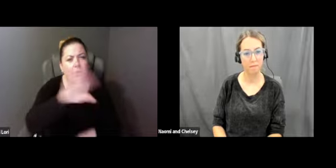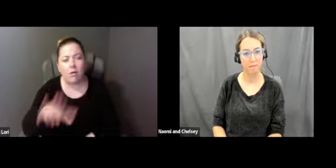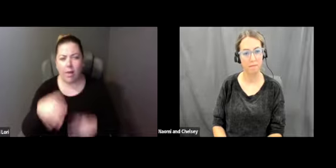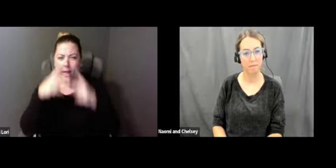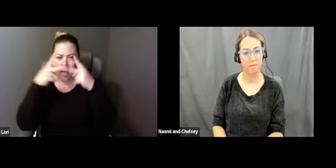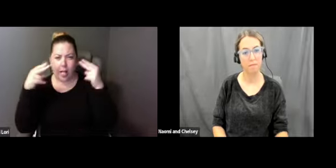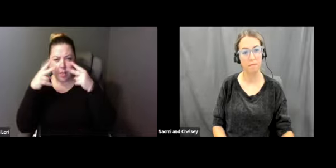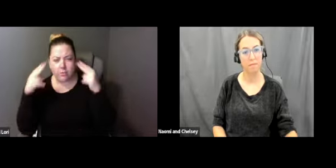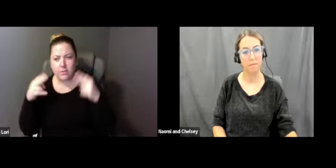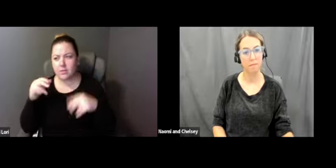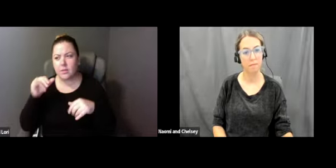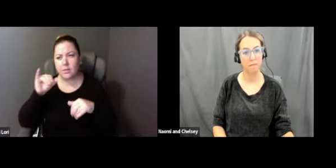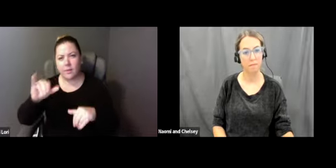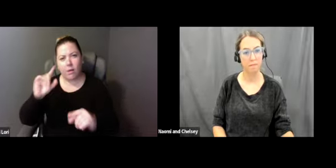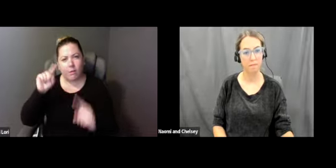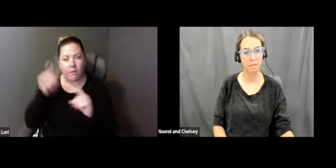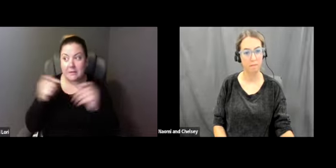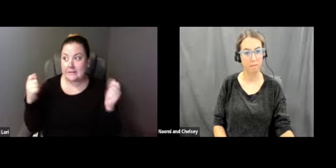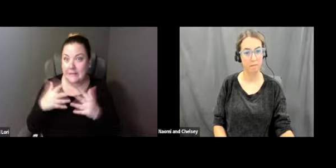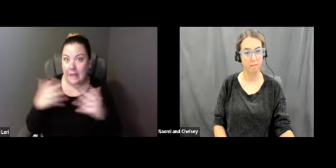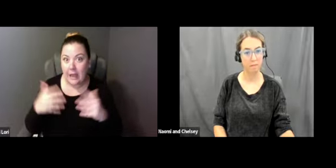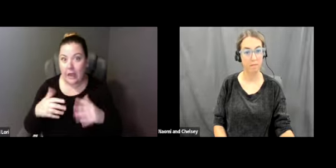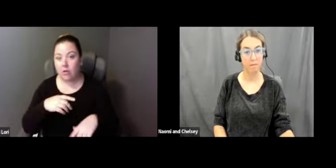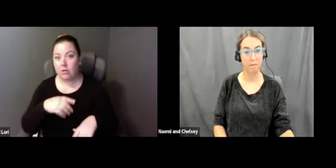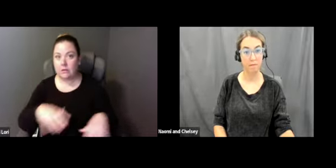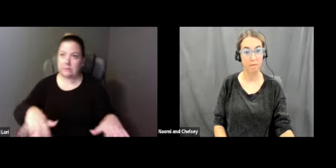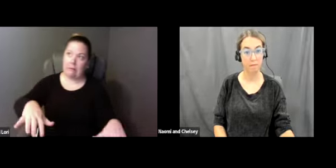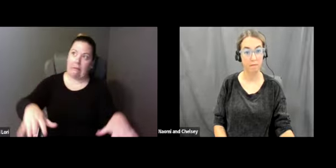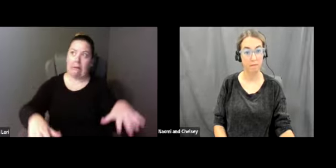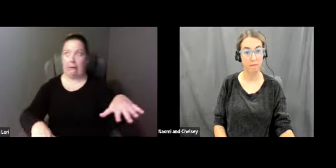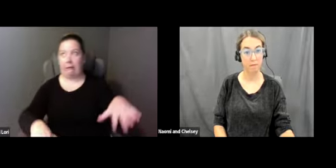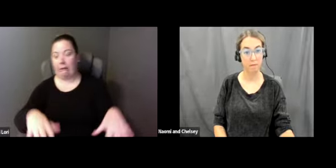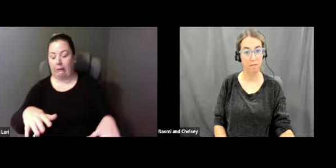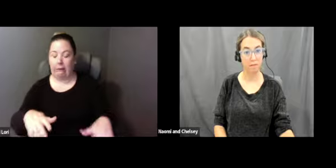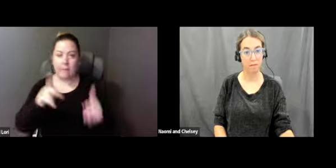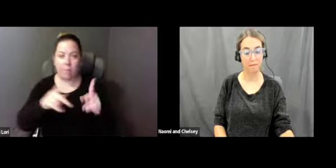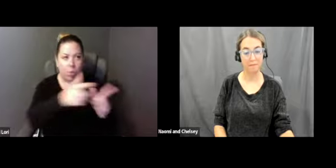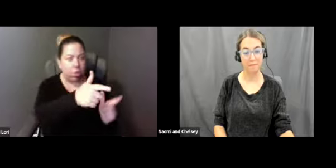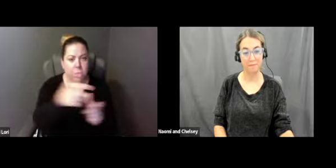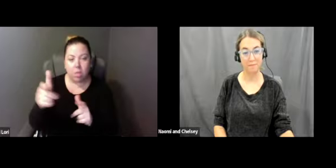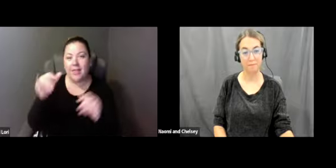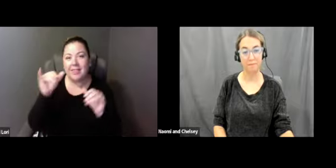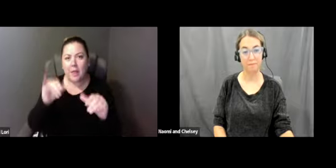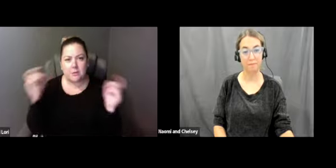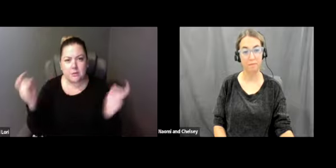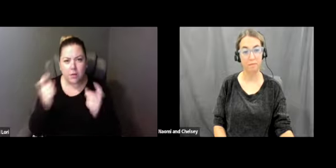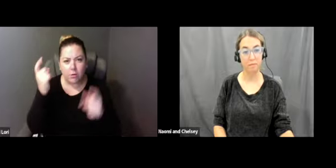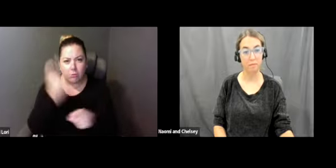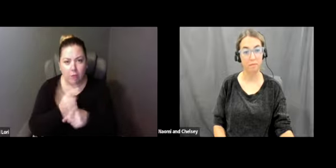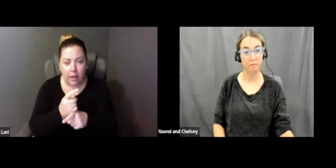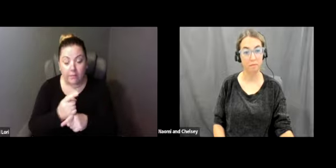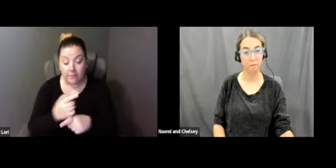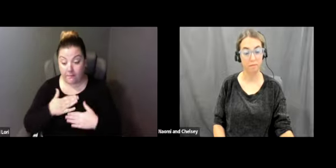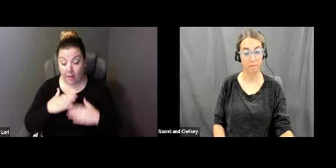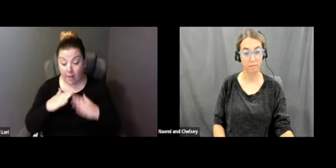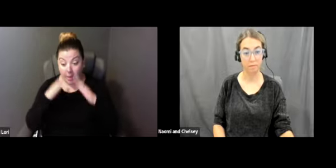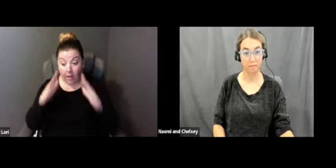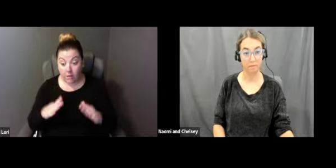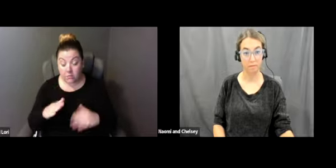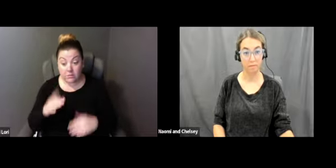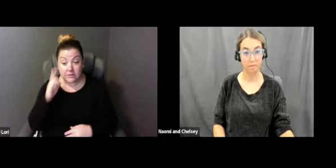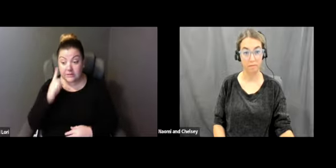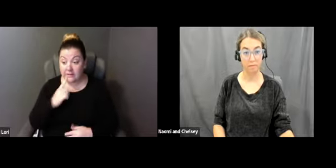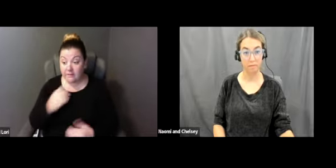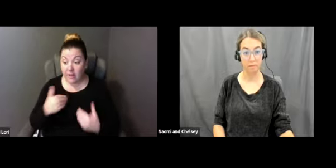go anywhere near the people with visible disabilities because that was too hard for people to handle. That was too